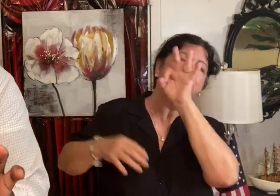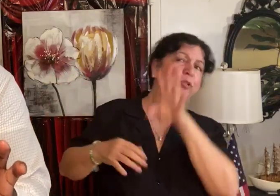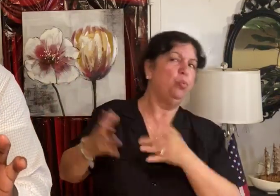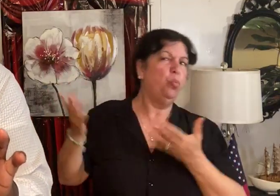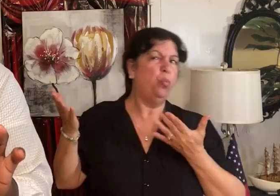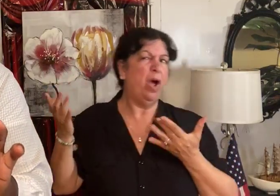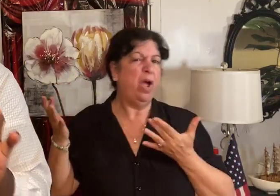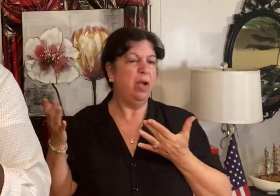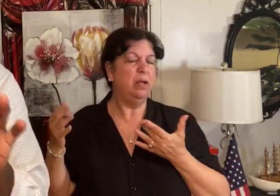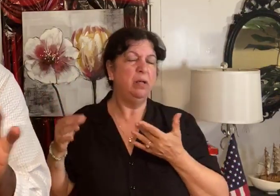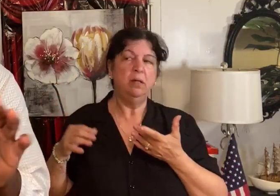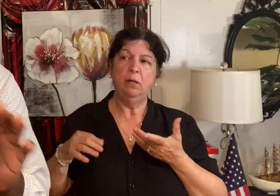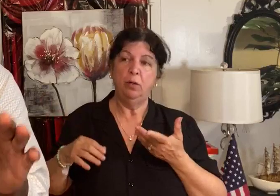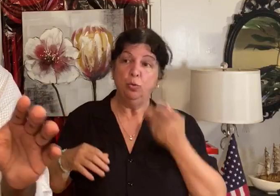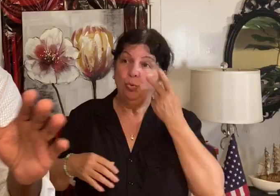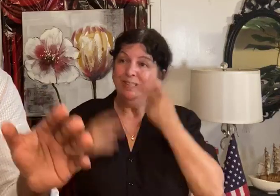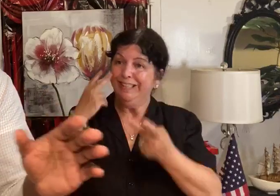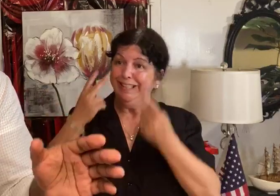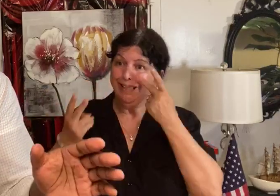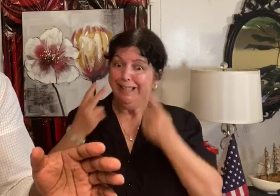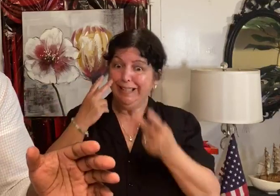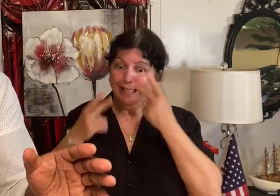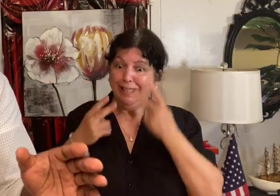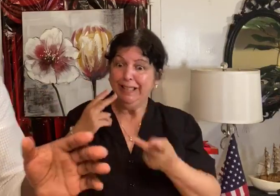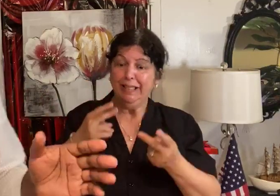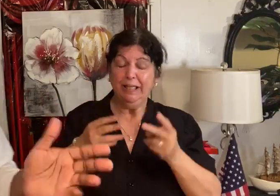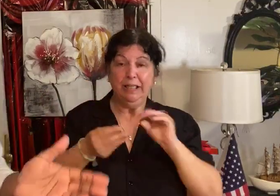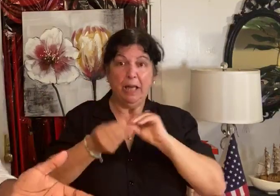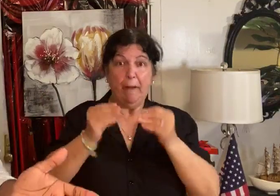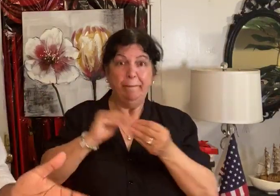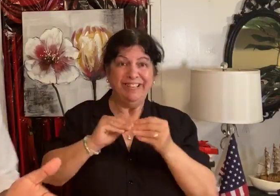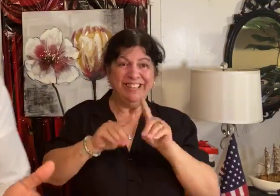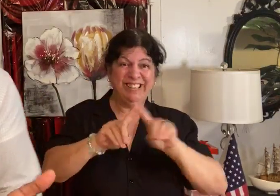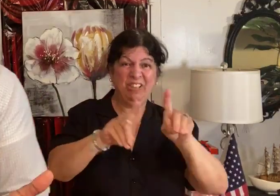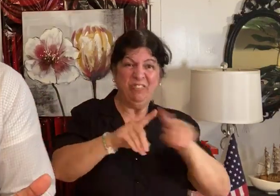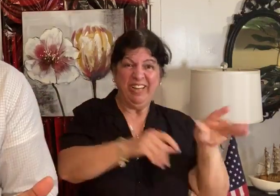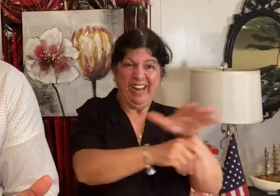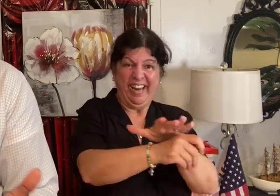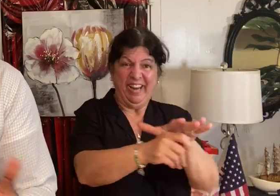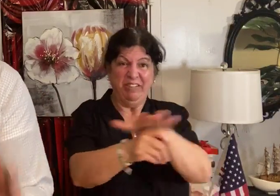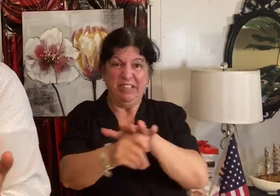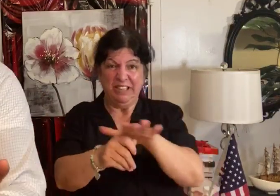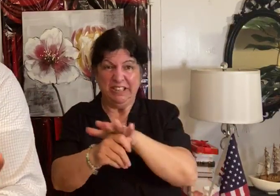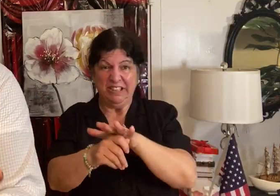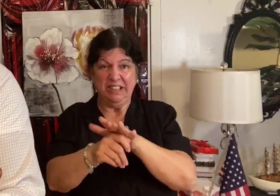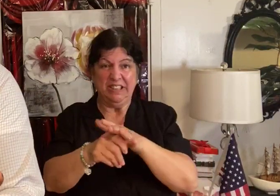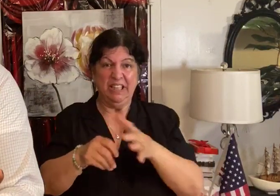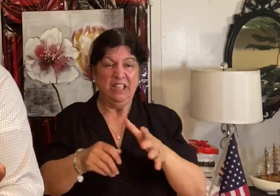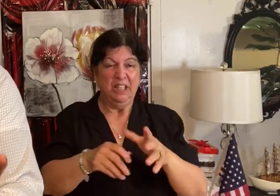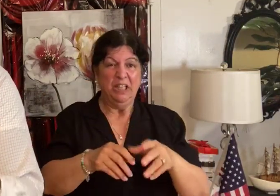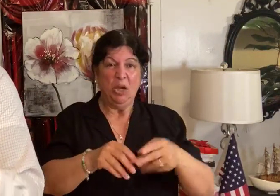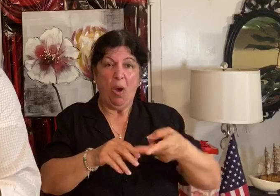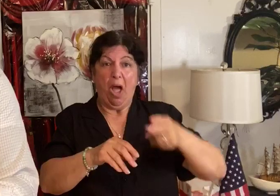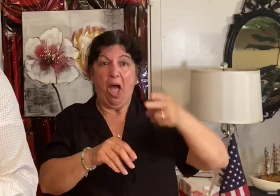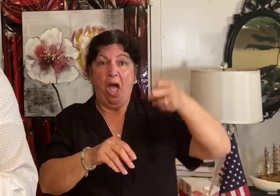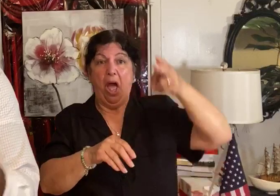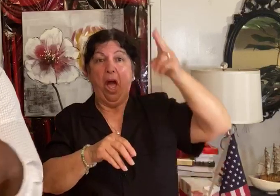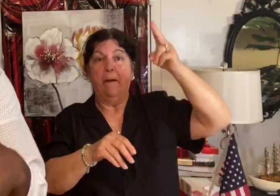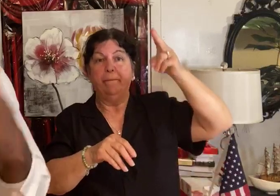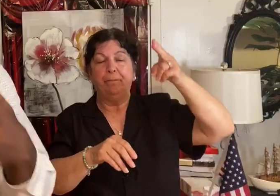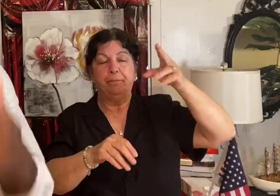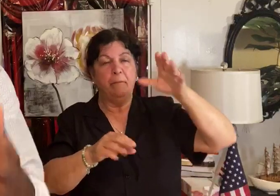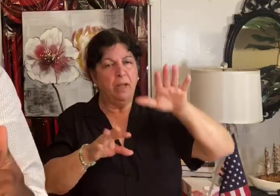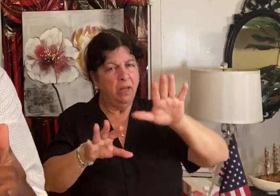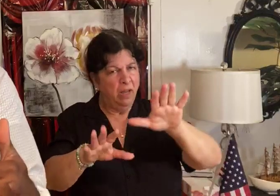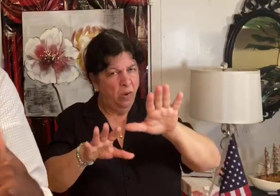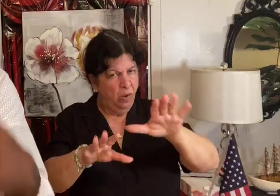second. Don't you see the numbers are spiking in different places in the country?" And I just want to say to you, before you